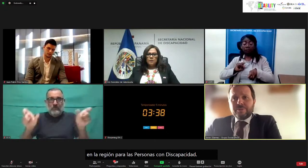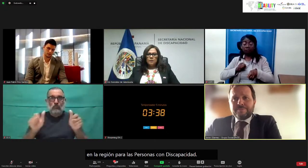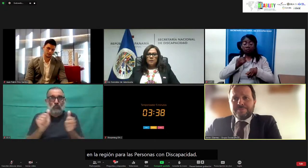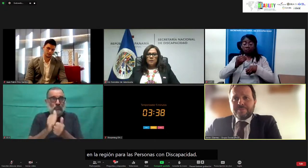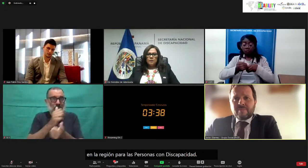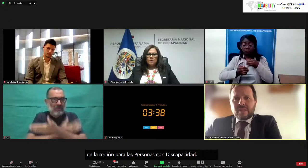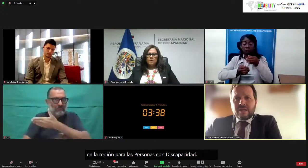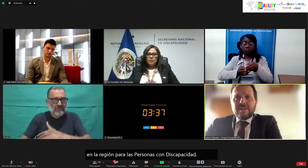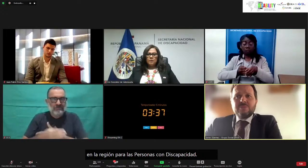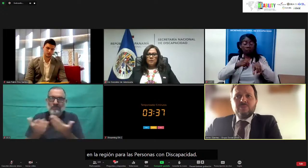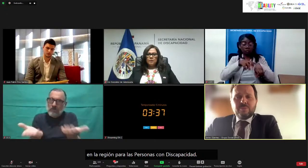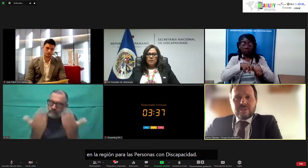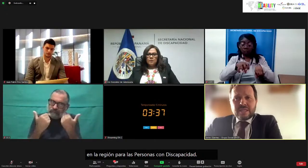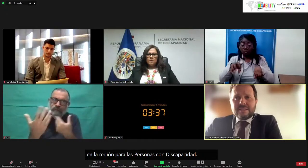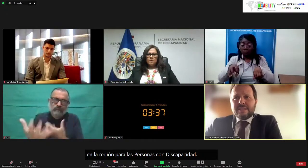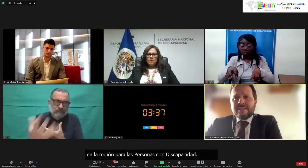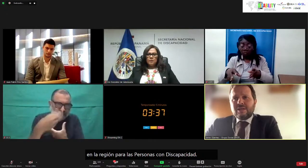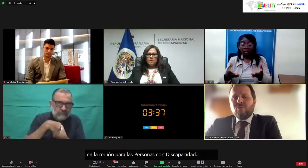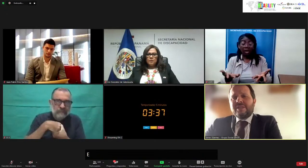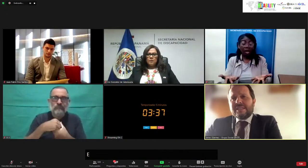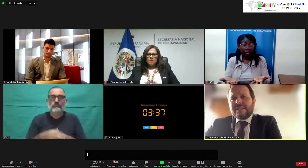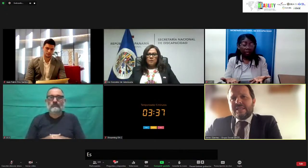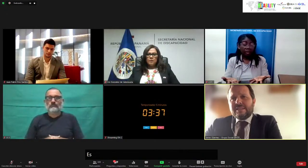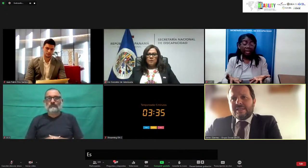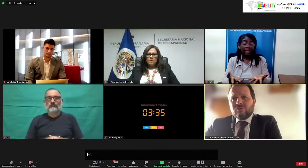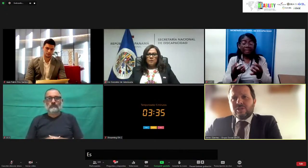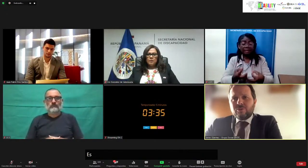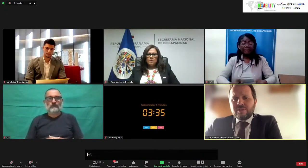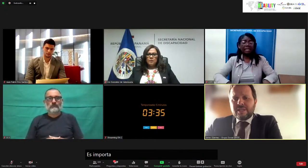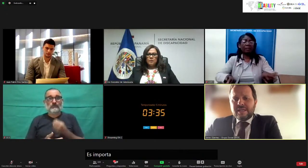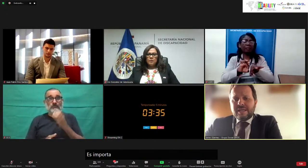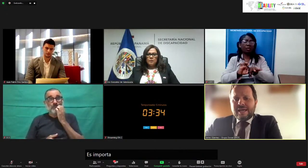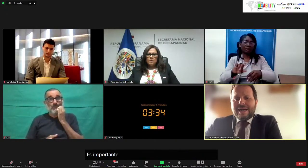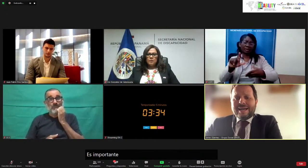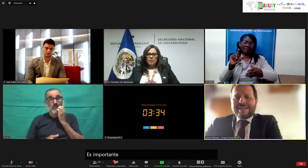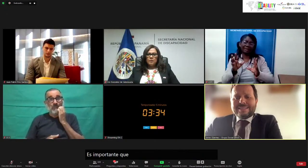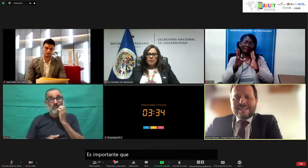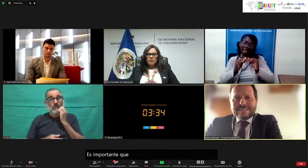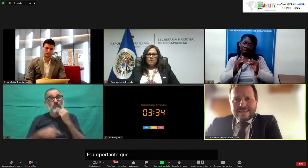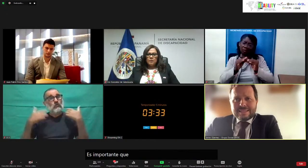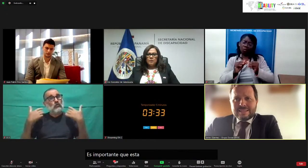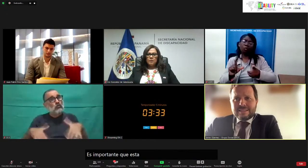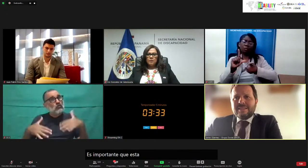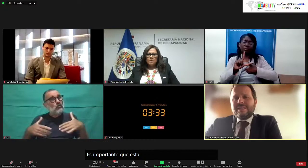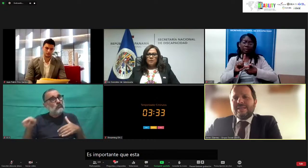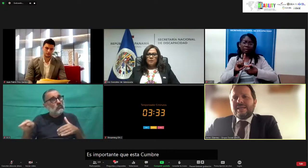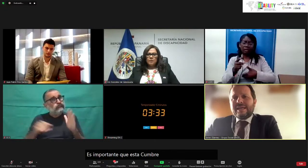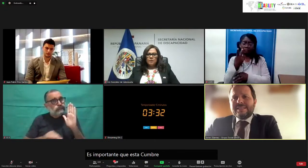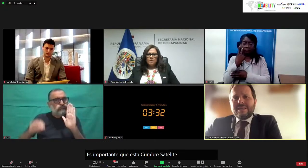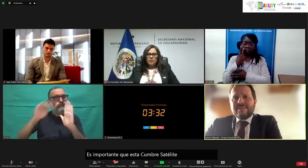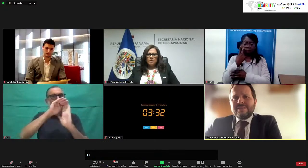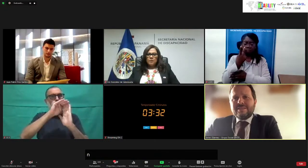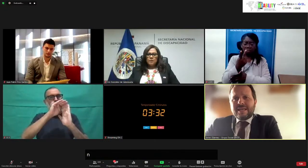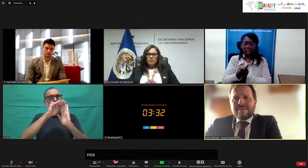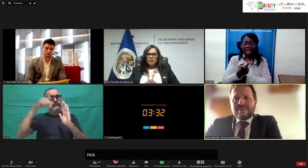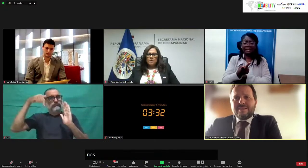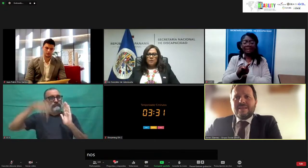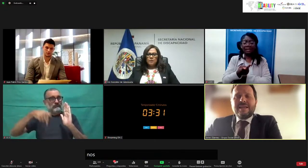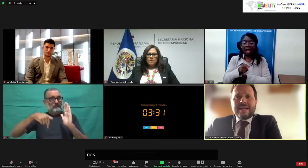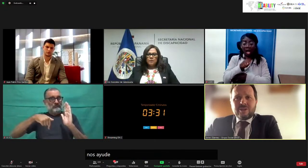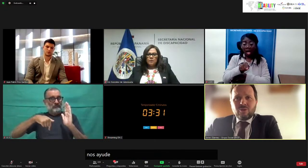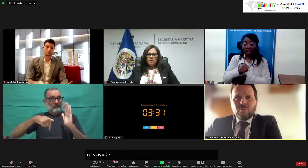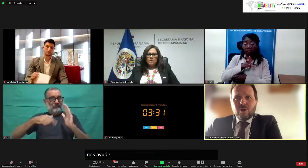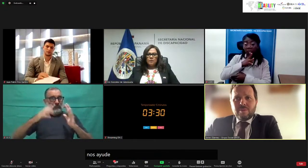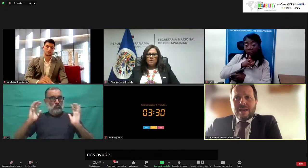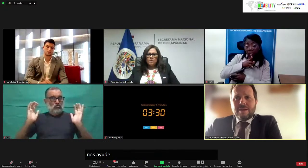cooperation coming to the regions of the world and it is important for this satellite summit to help us highlight